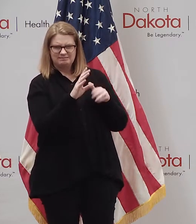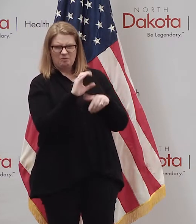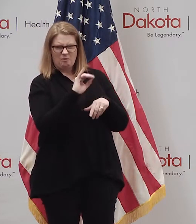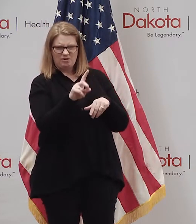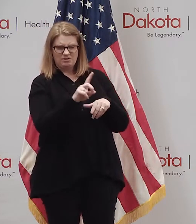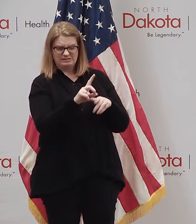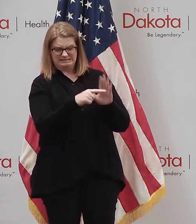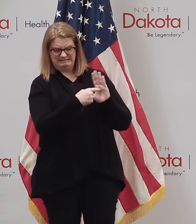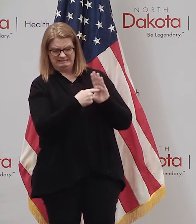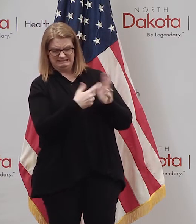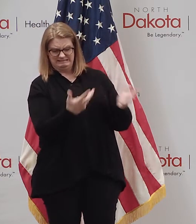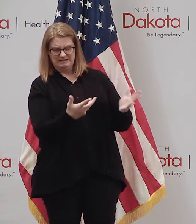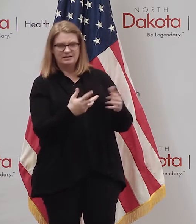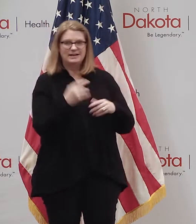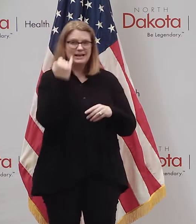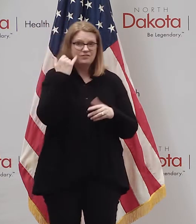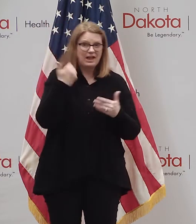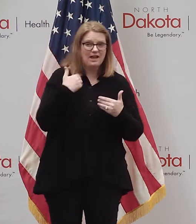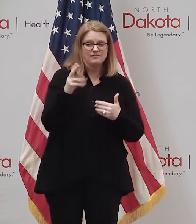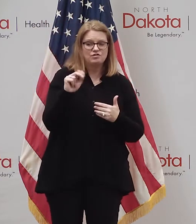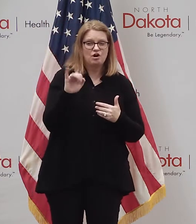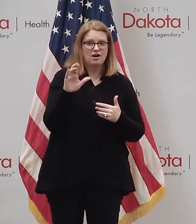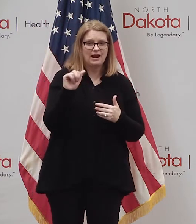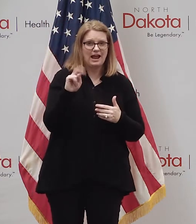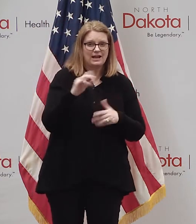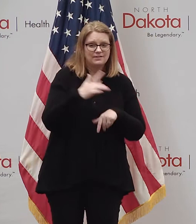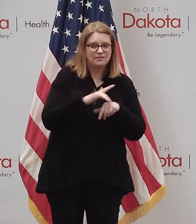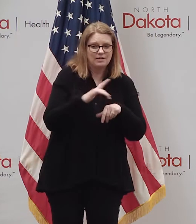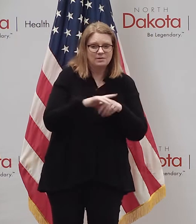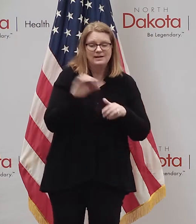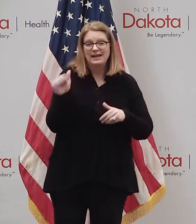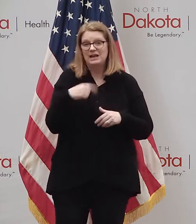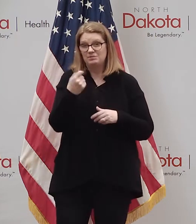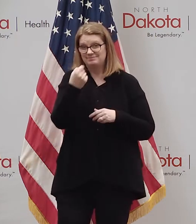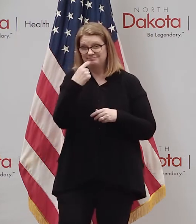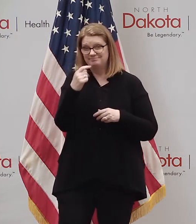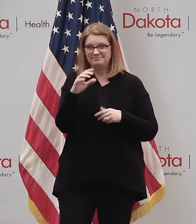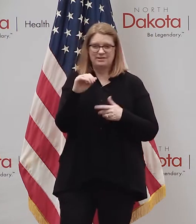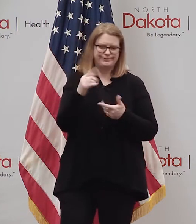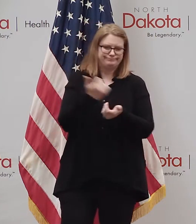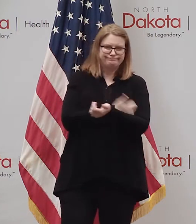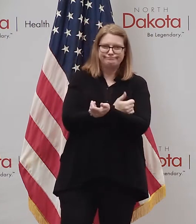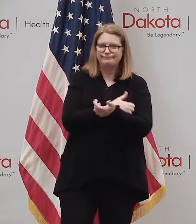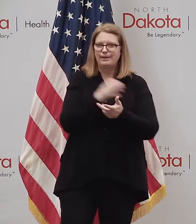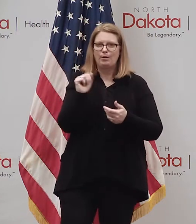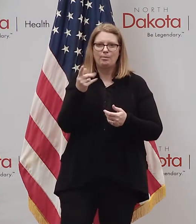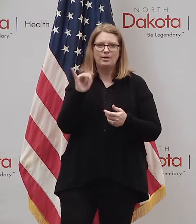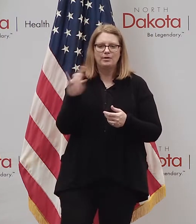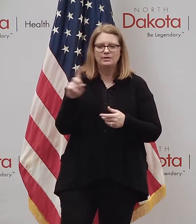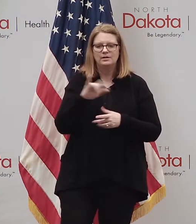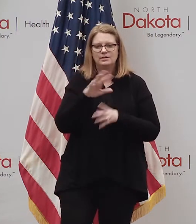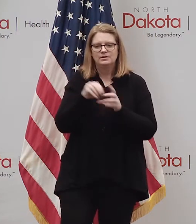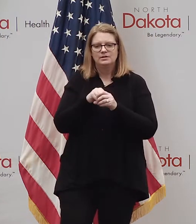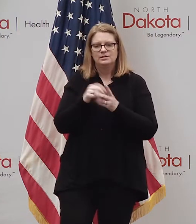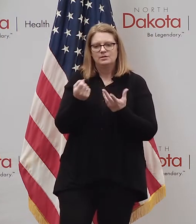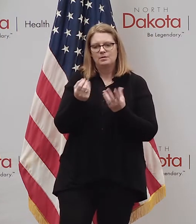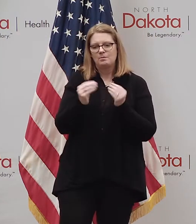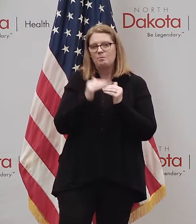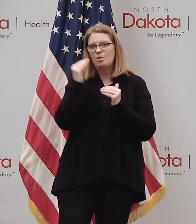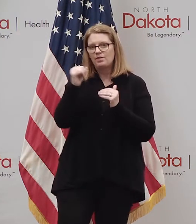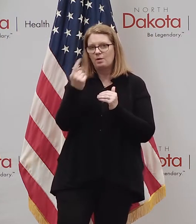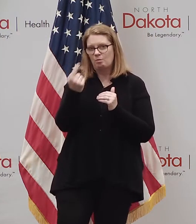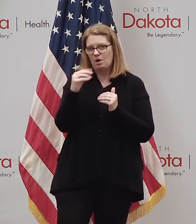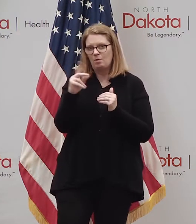available. Anyone taking an opioid can be at risk of overdose. Individuals at highest risk includes those taking more than one